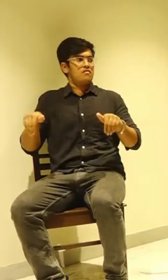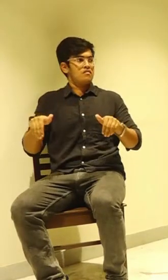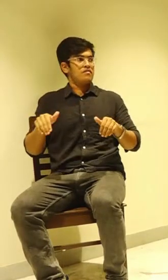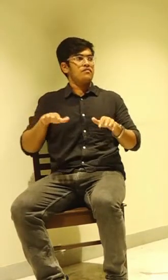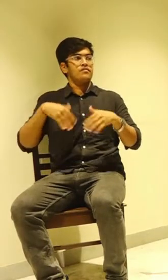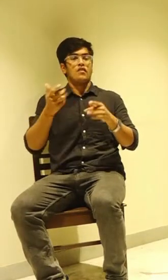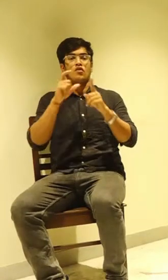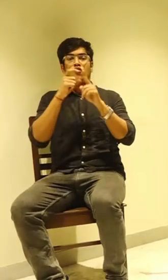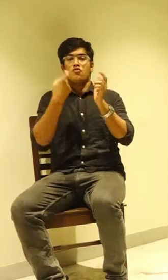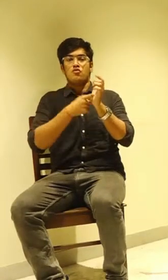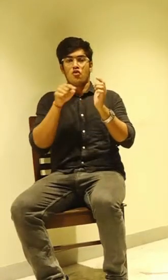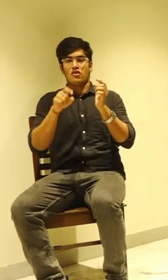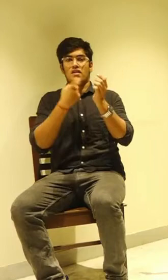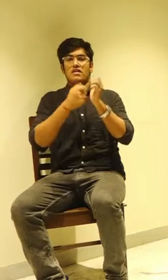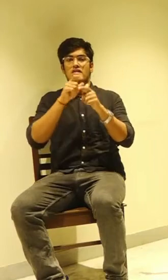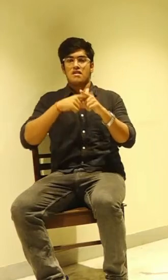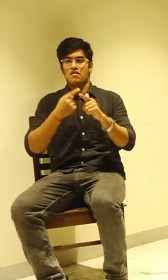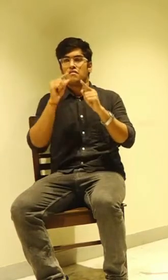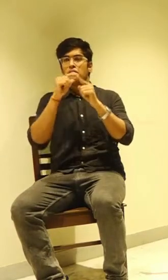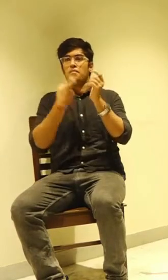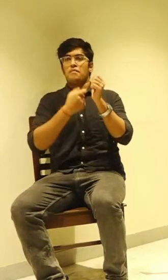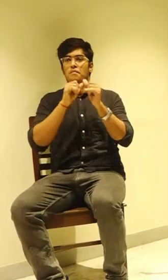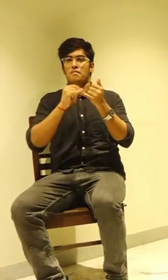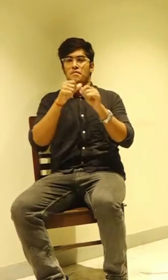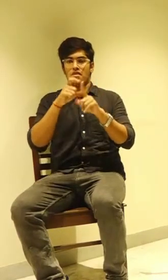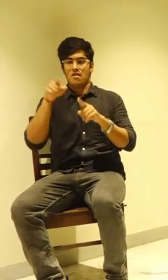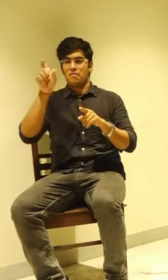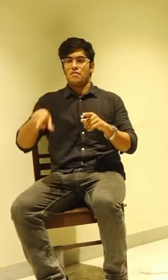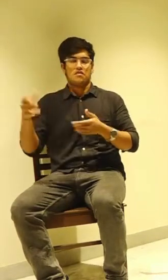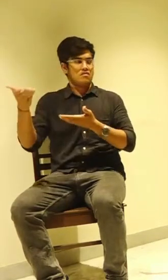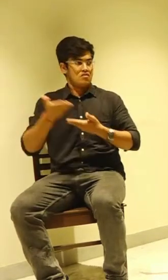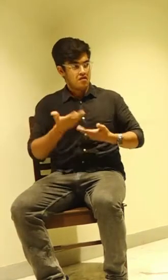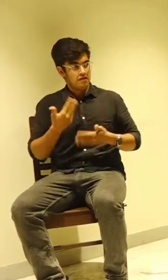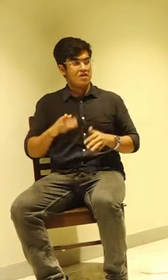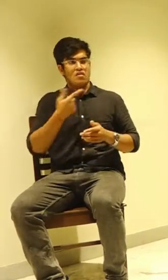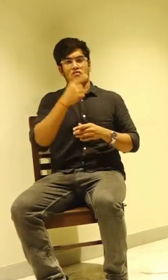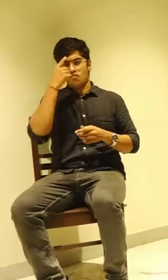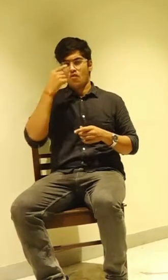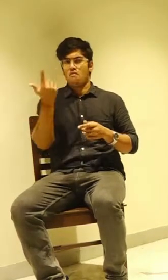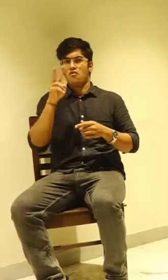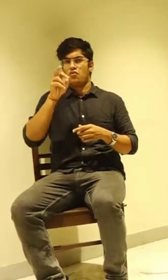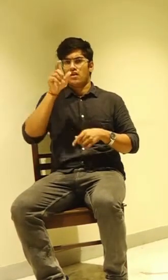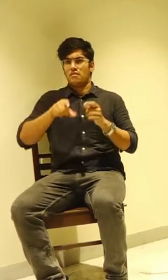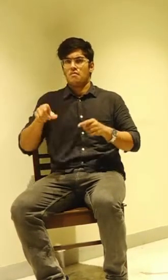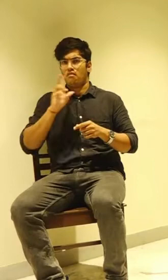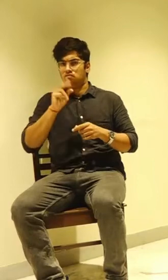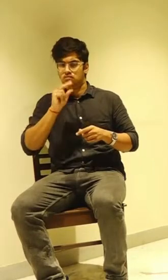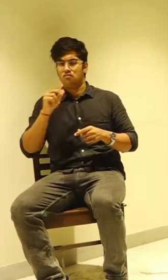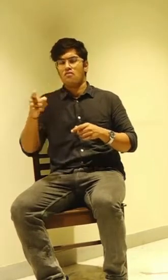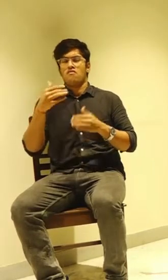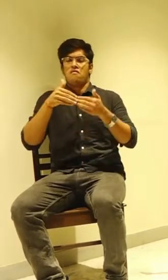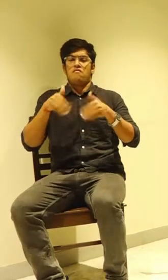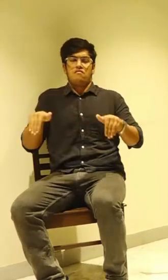Rajendra Prasad to address the Assembly. He was not prepared, so he spoke extempore because he assumed there were about 20 people to speak before him, and he just left it at that.